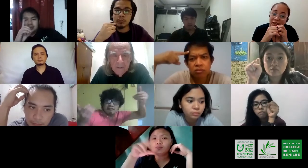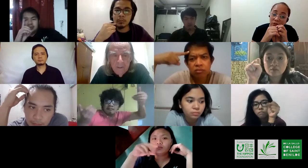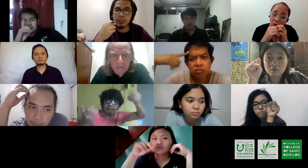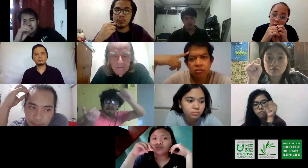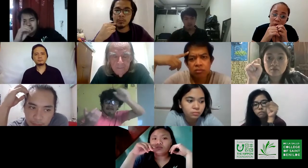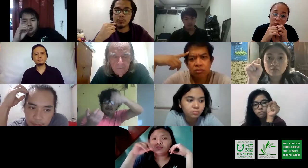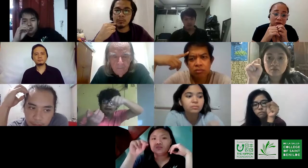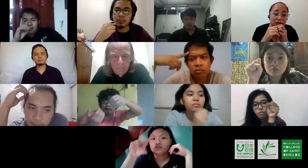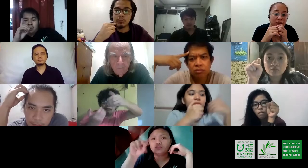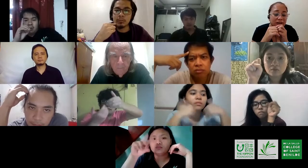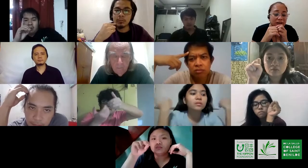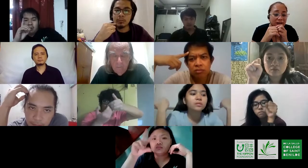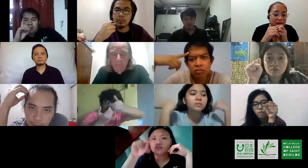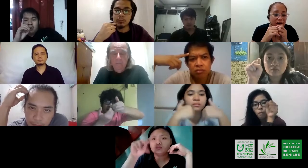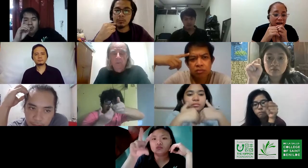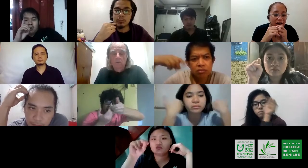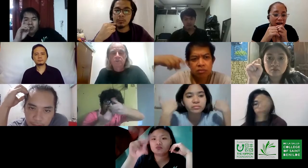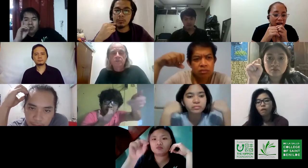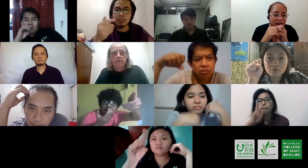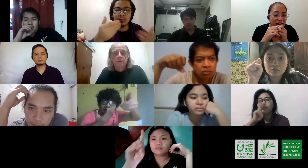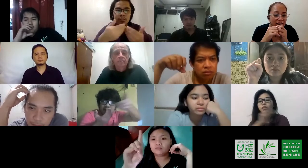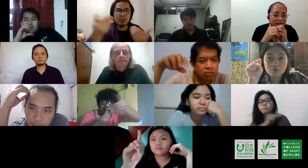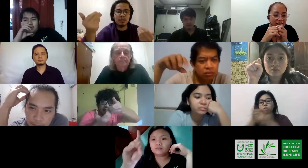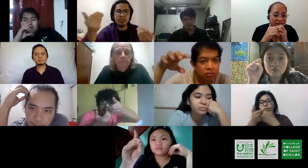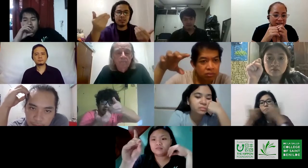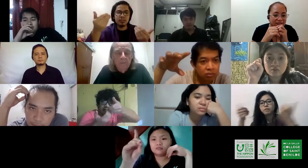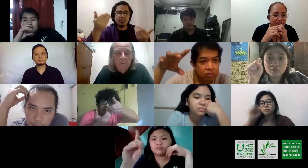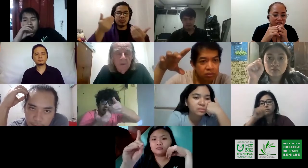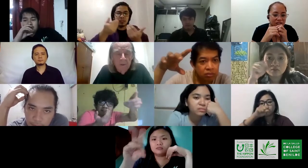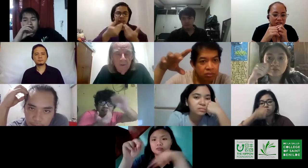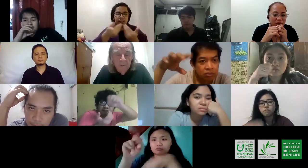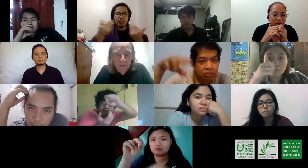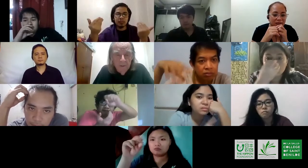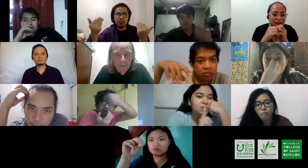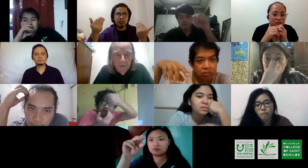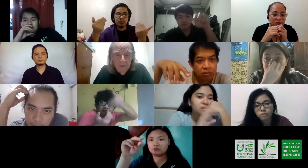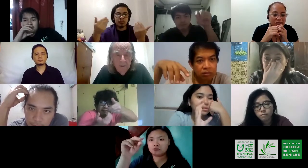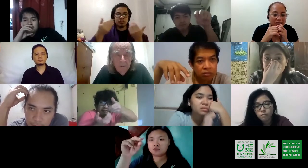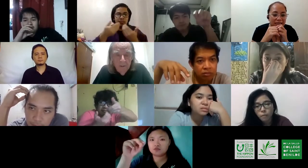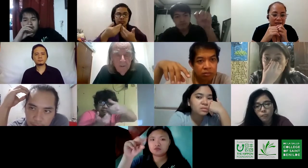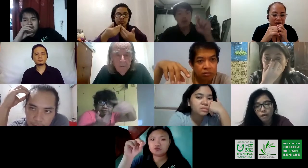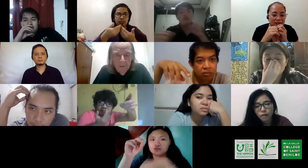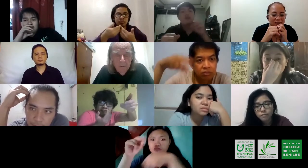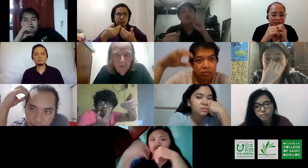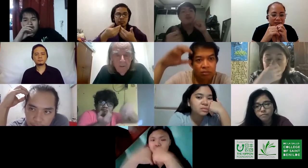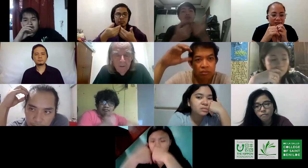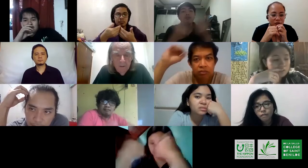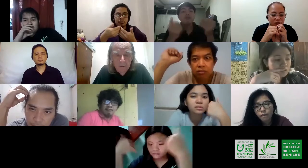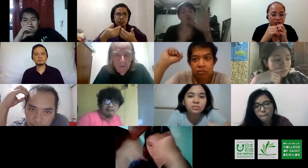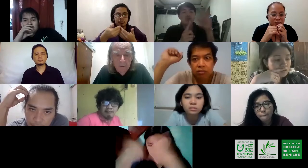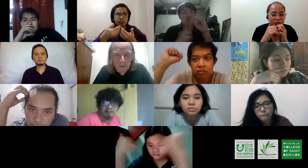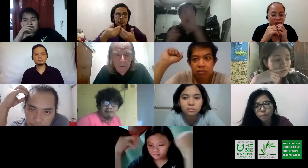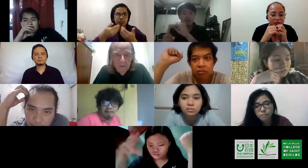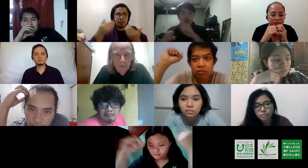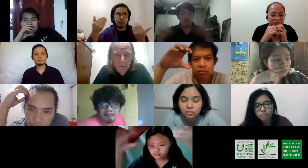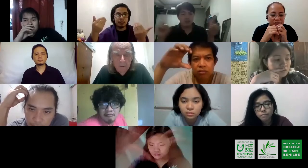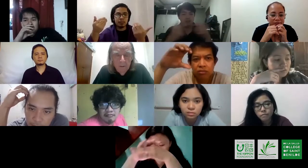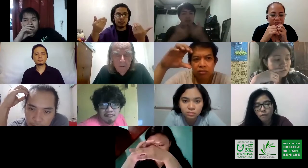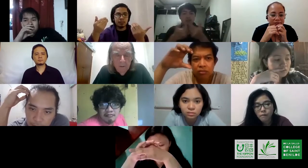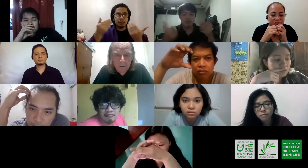Jasmine is Yes. saying no. Who's saying no? Jasmine, the answer is D for